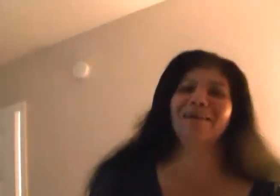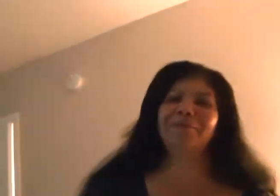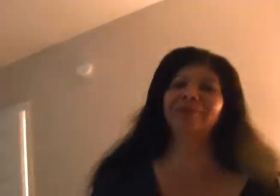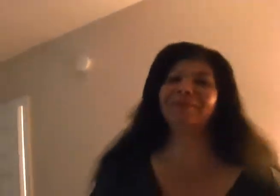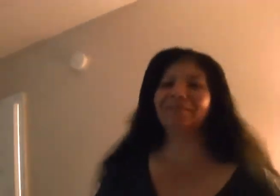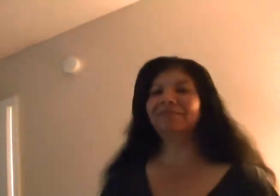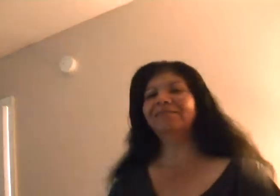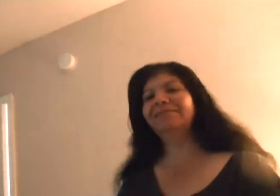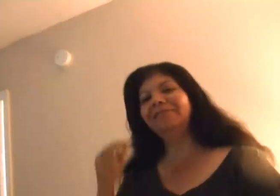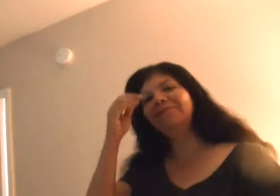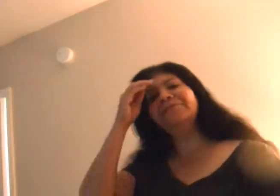Babe!